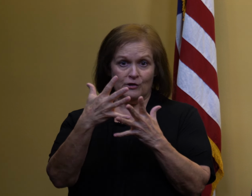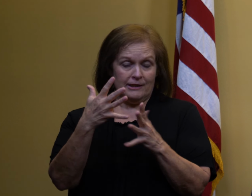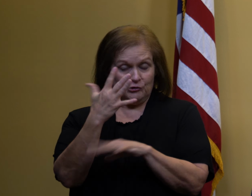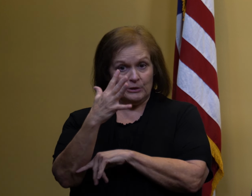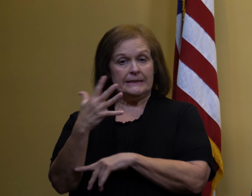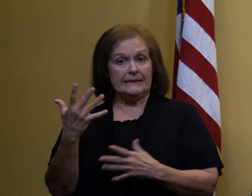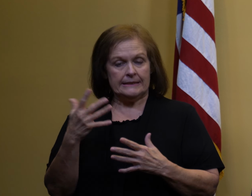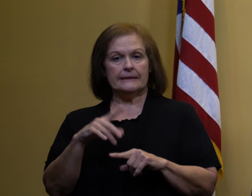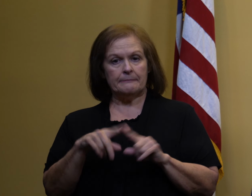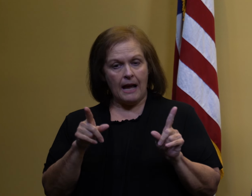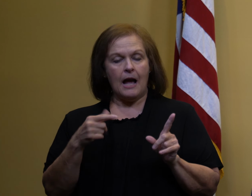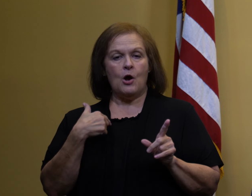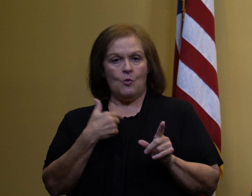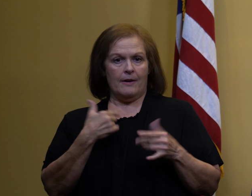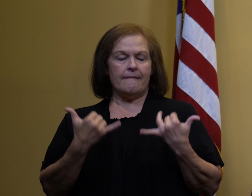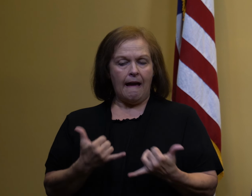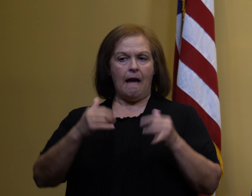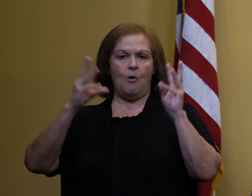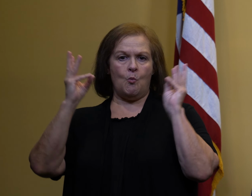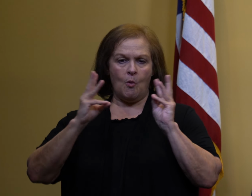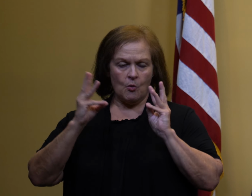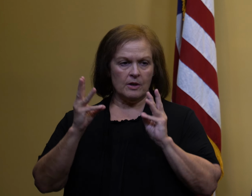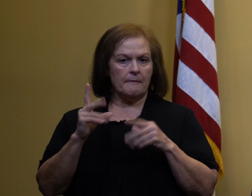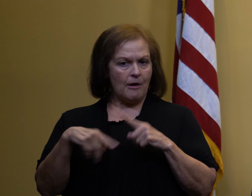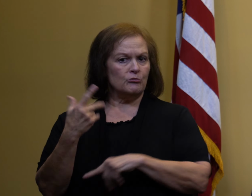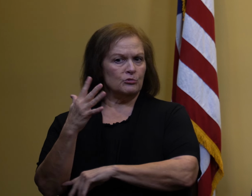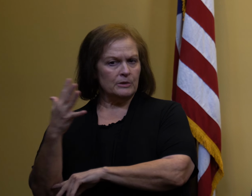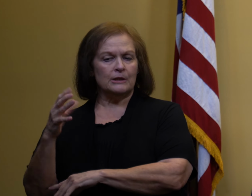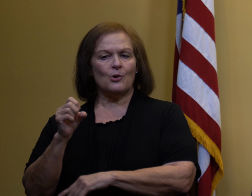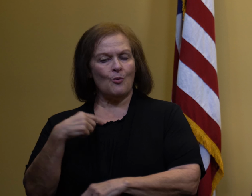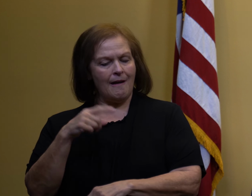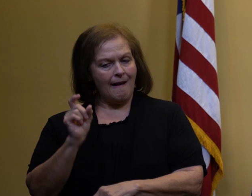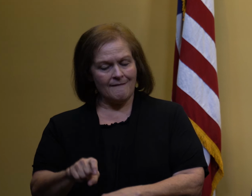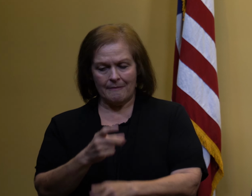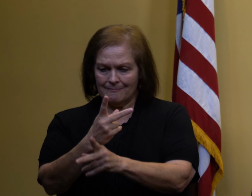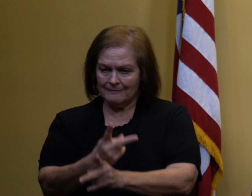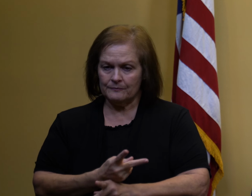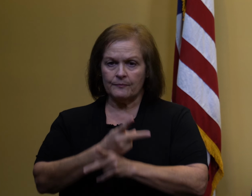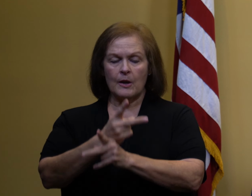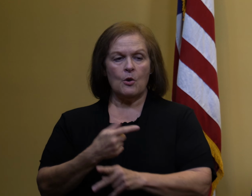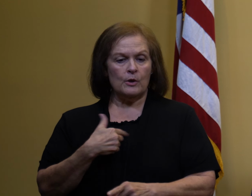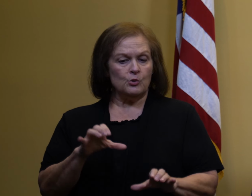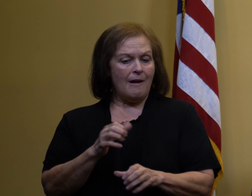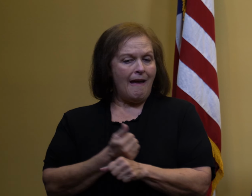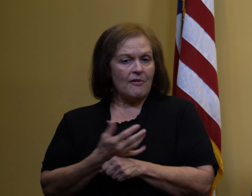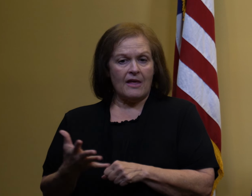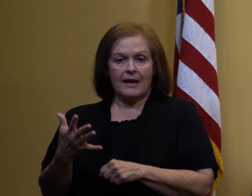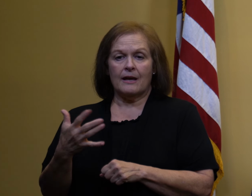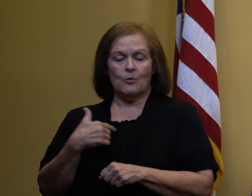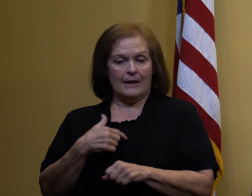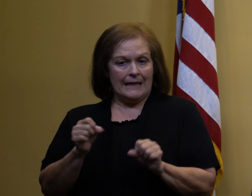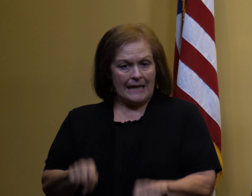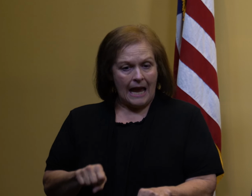am worried. We are worried. But we're taking our precautions seriously, and we're doing everything necessary